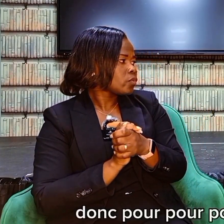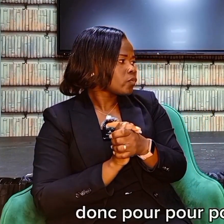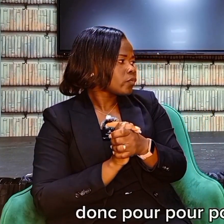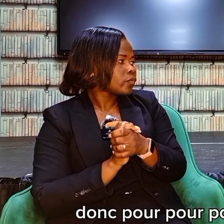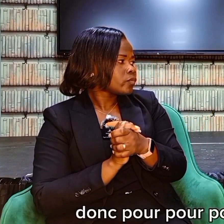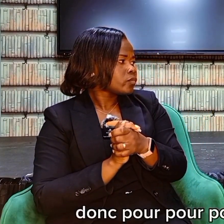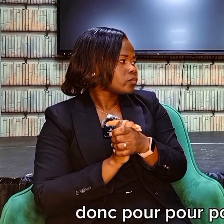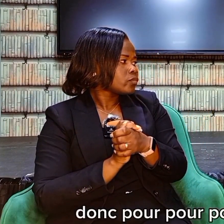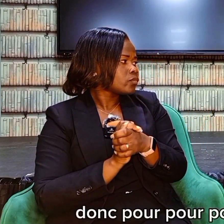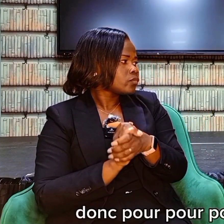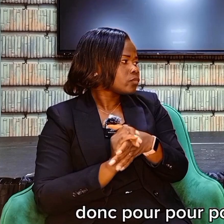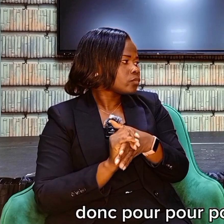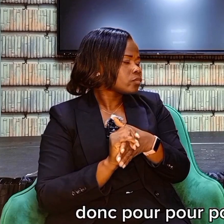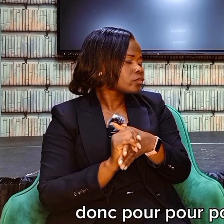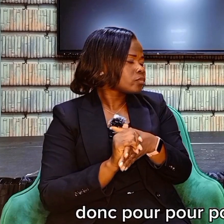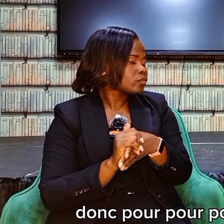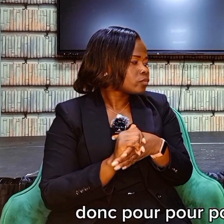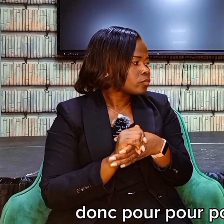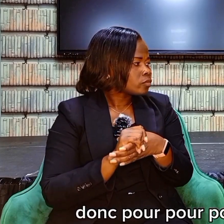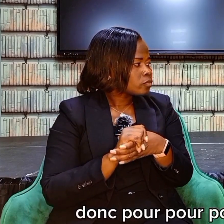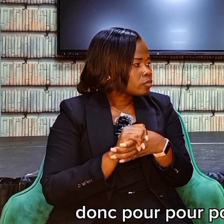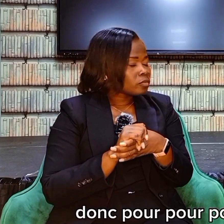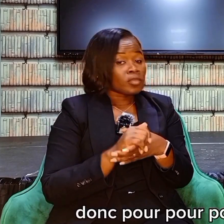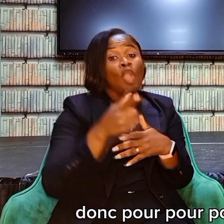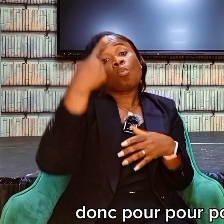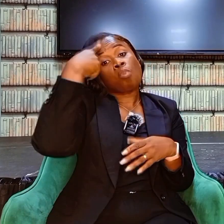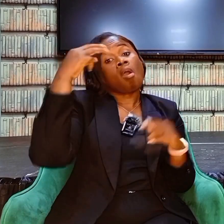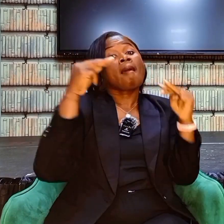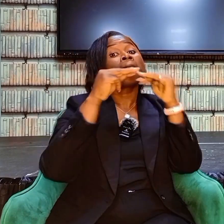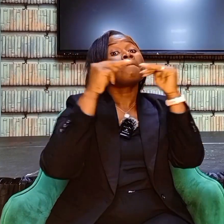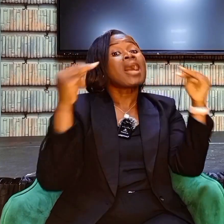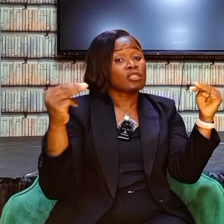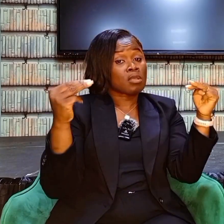So for masters,